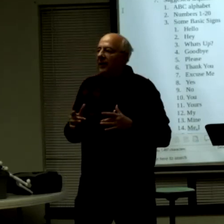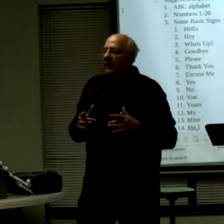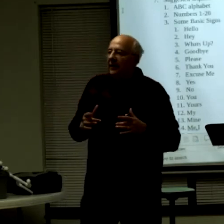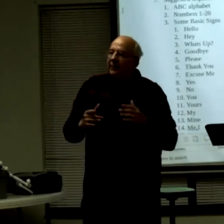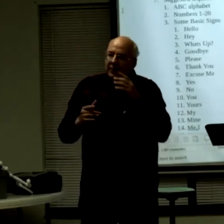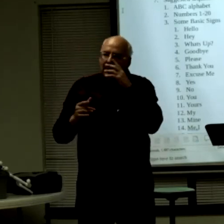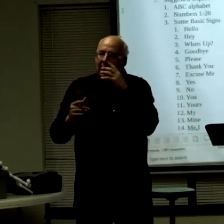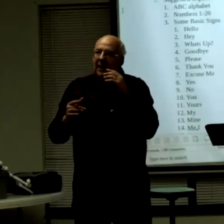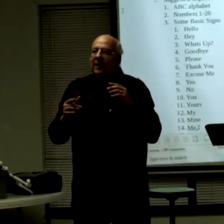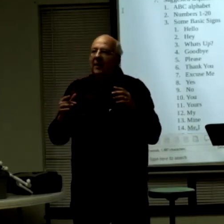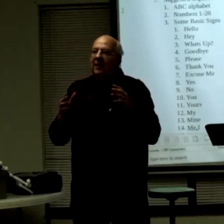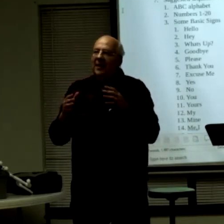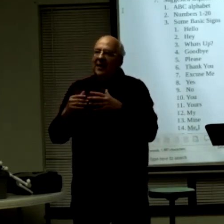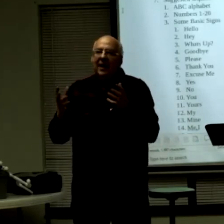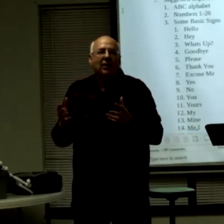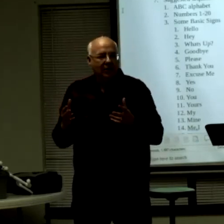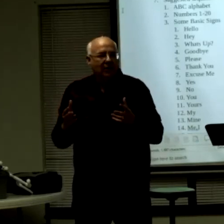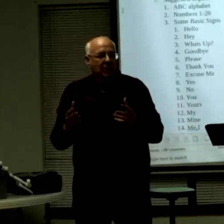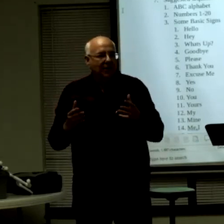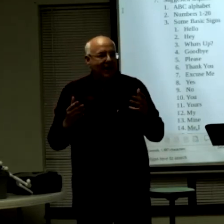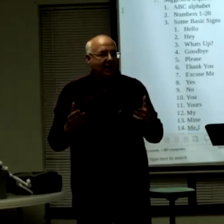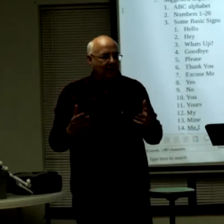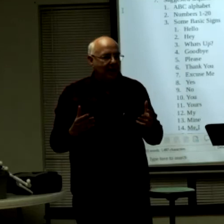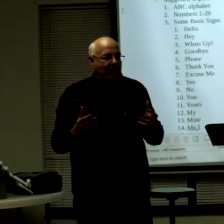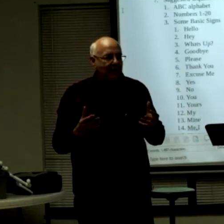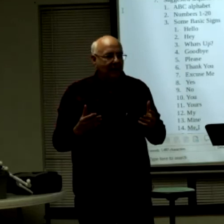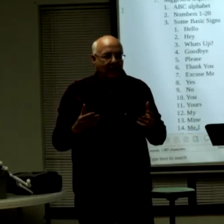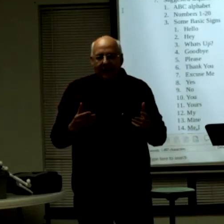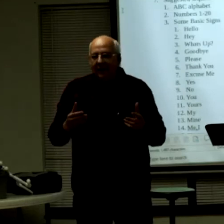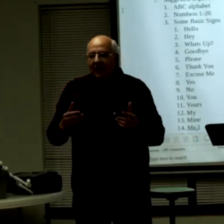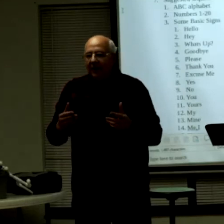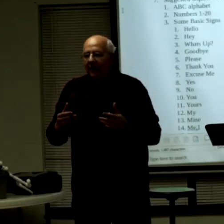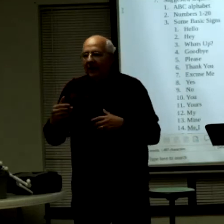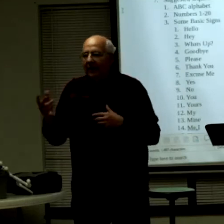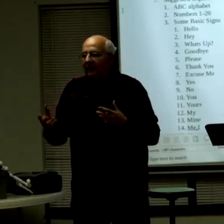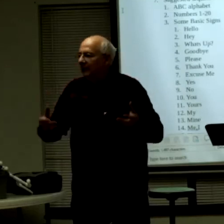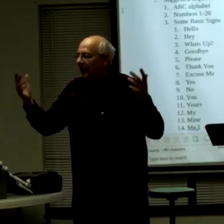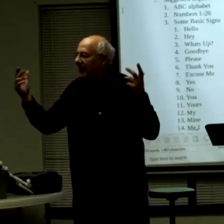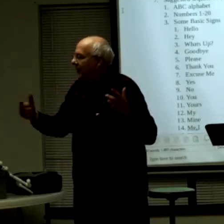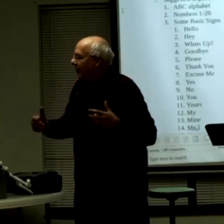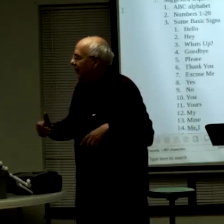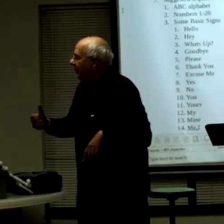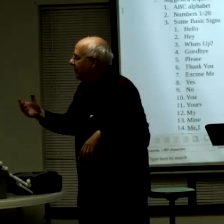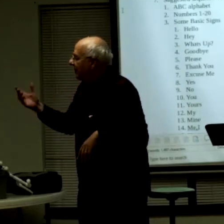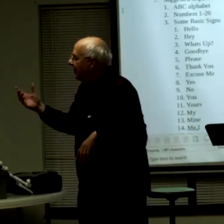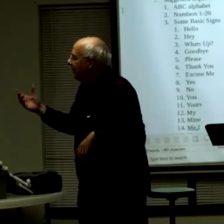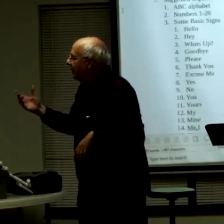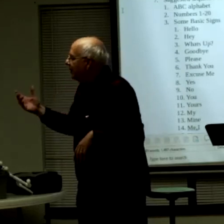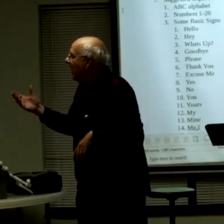a, in English, of course, there's idioms, right? That, I can't think of one. What's a good slang?